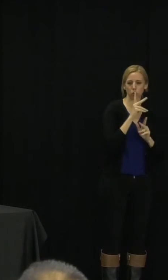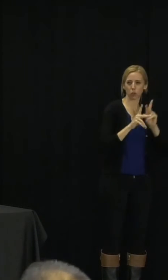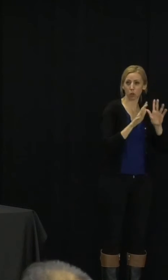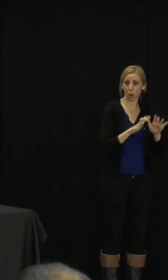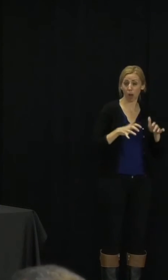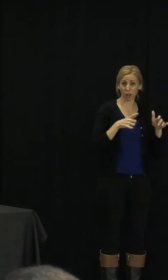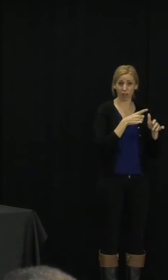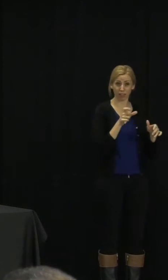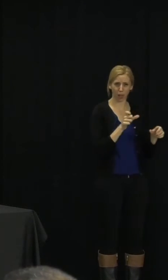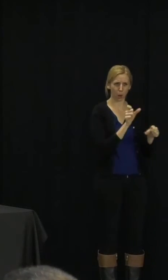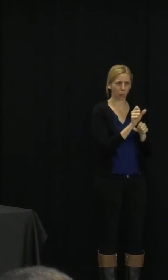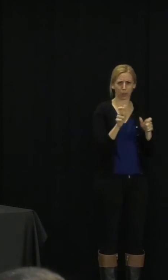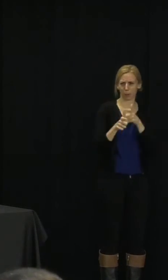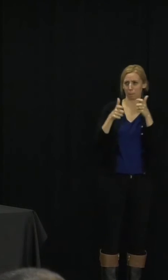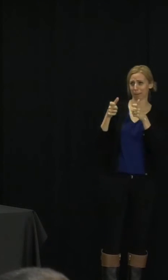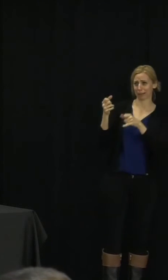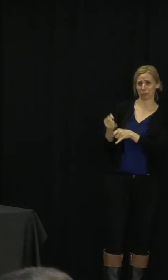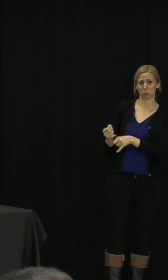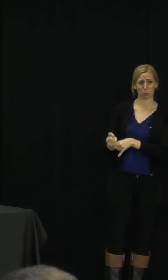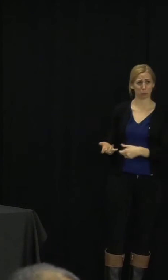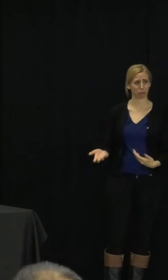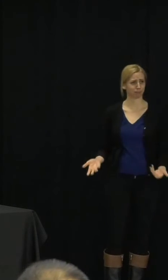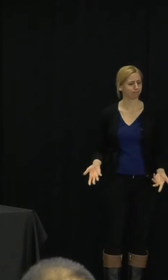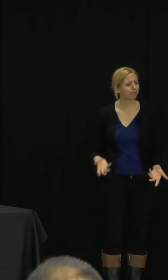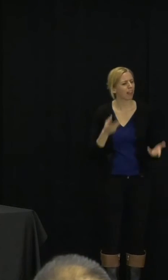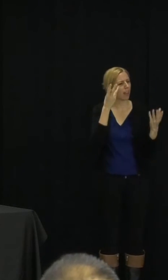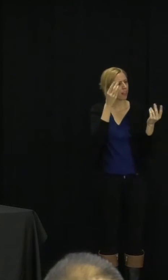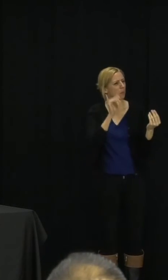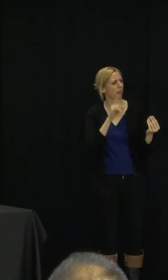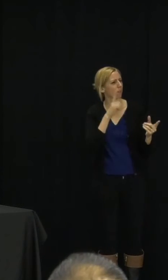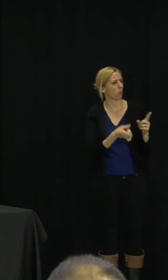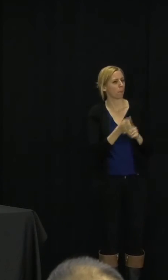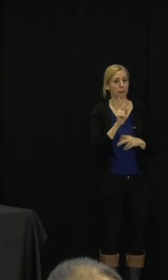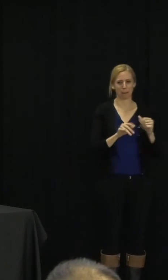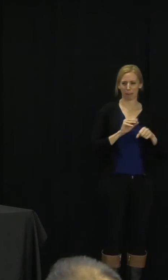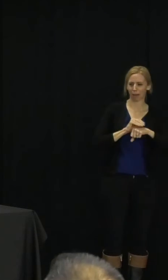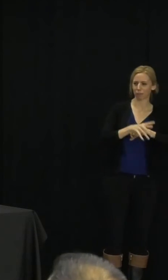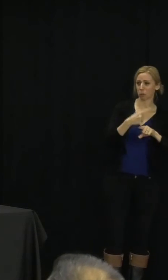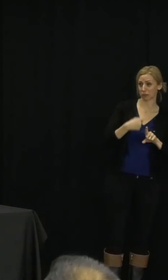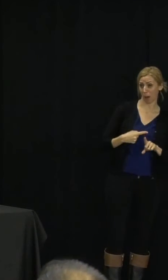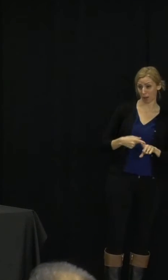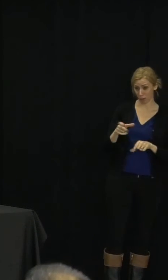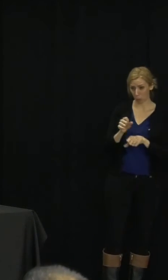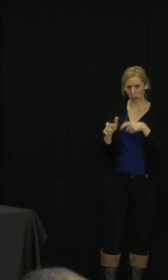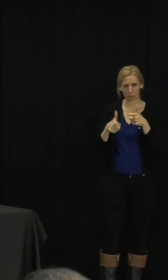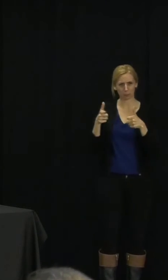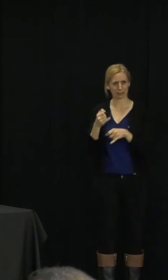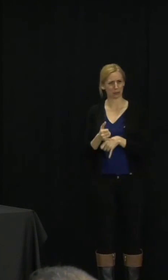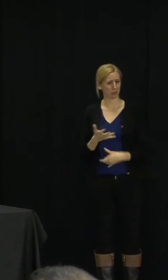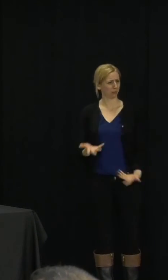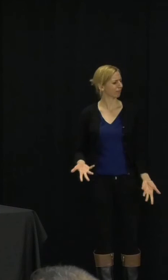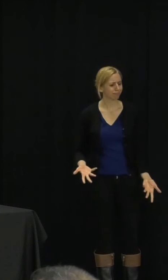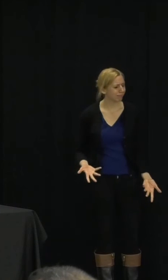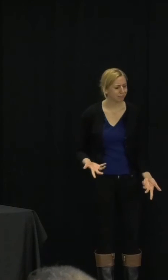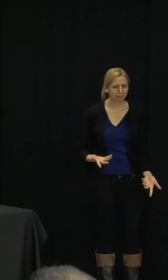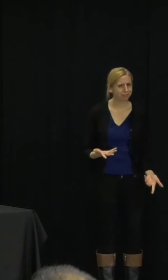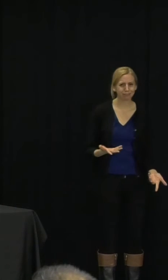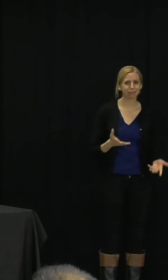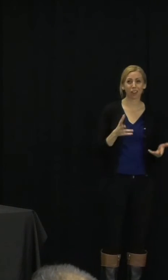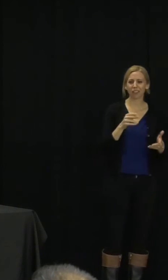But how can we work out meaningful measures of impact for research and for working with funders